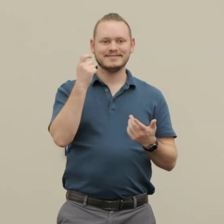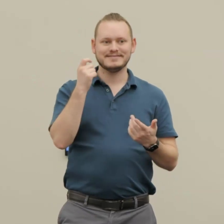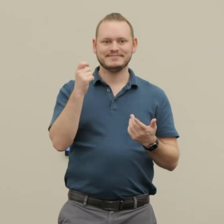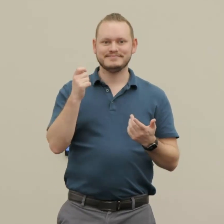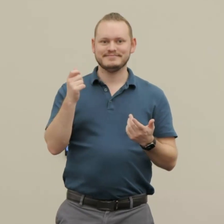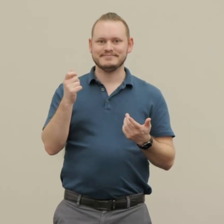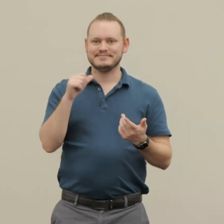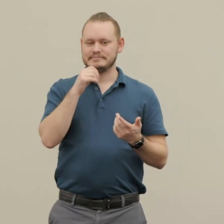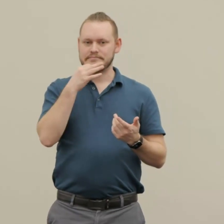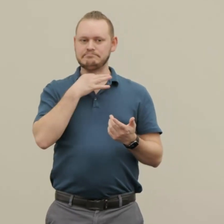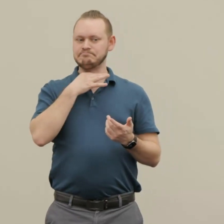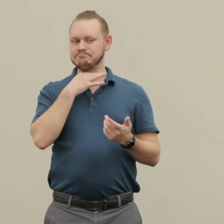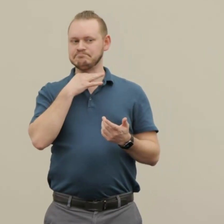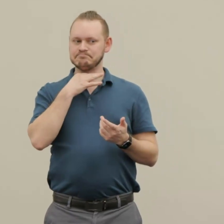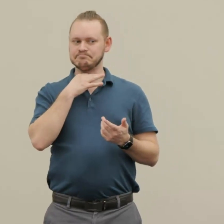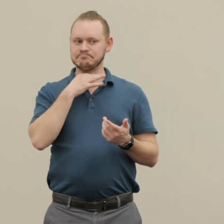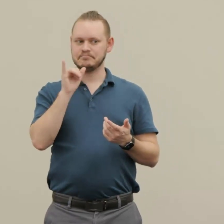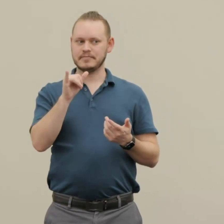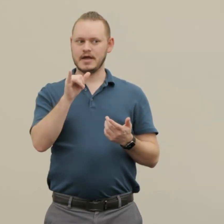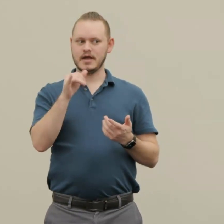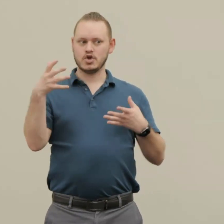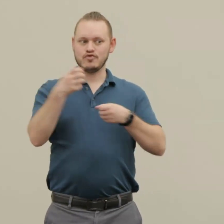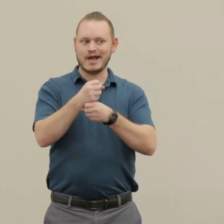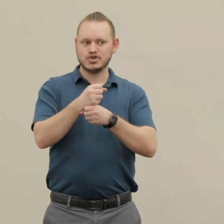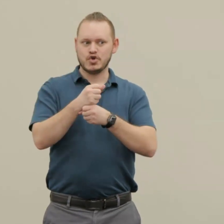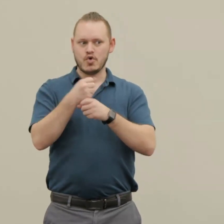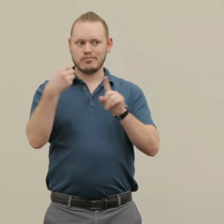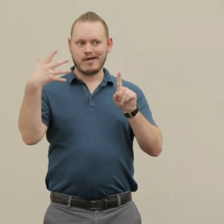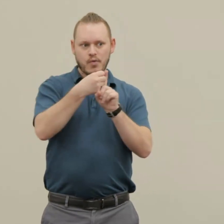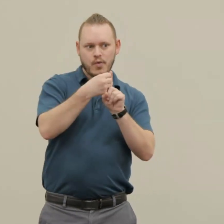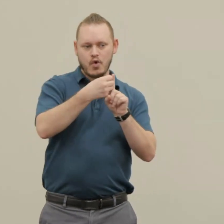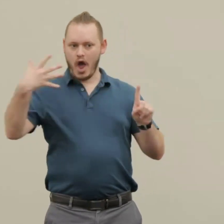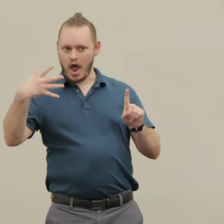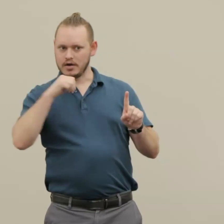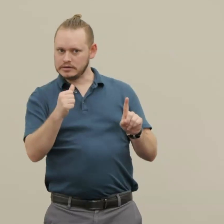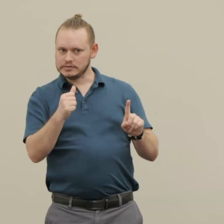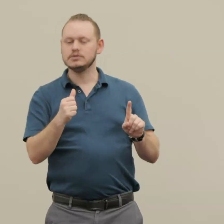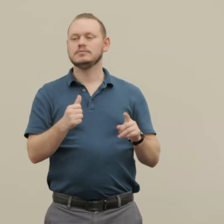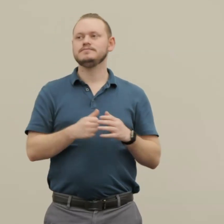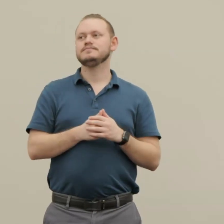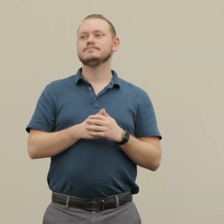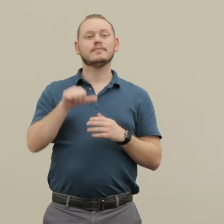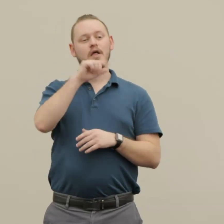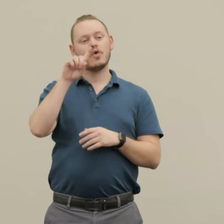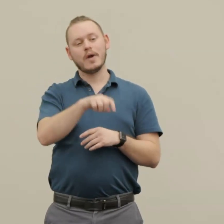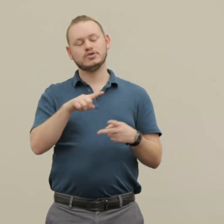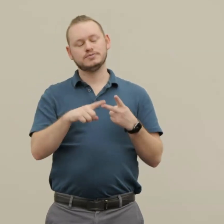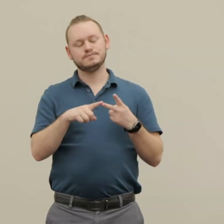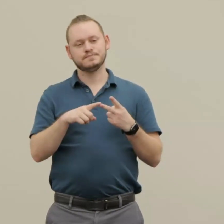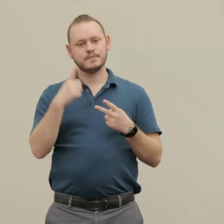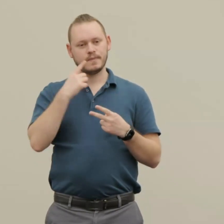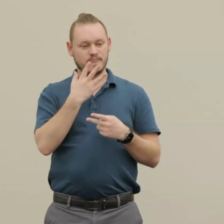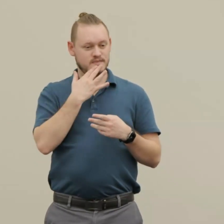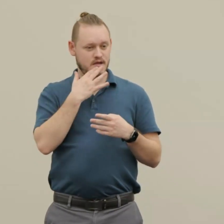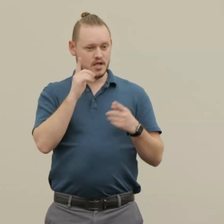you're not wondering if that's a contraction or not. But the other question I was going to ask is for these